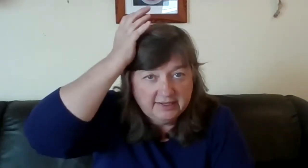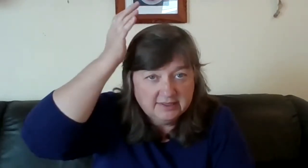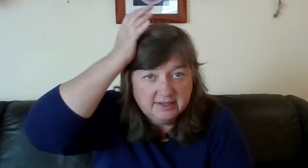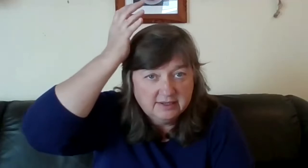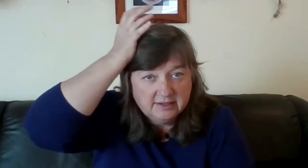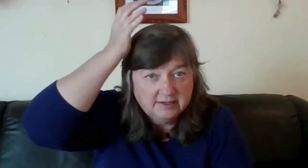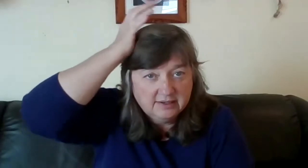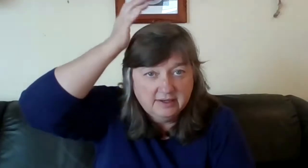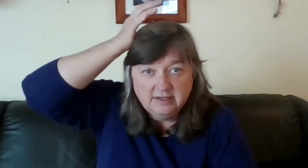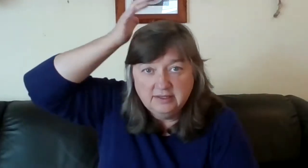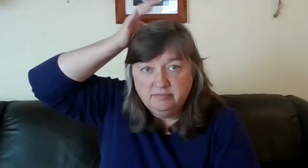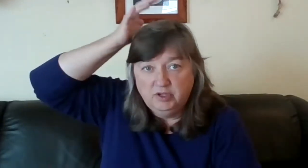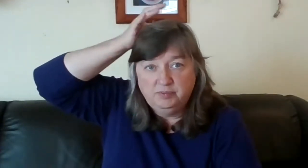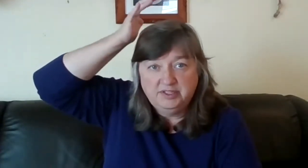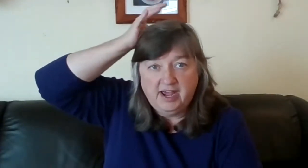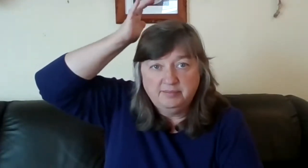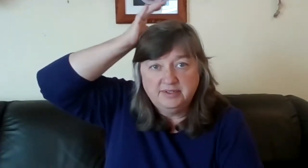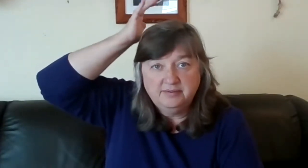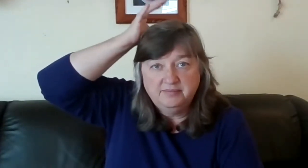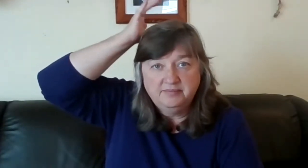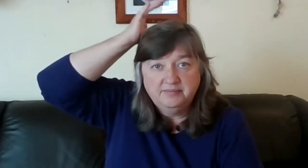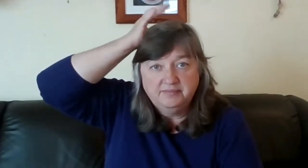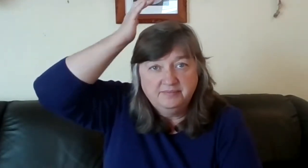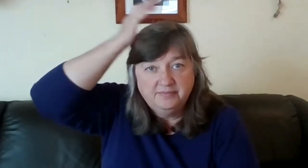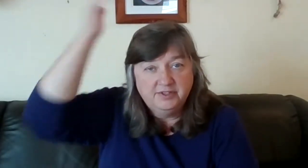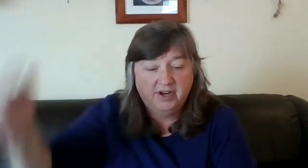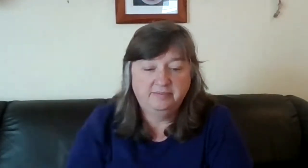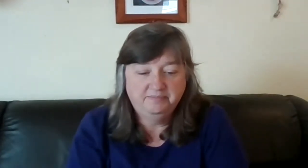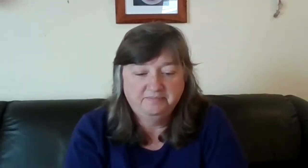lettuce is multiple taps to your head.